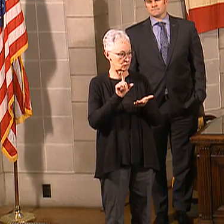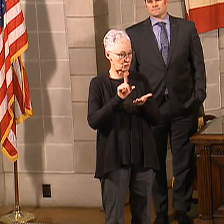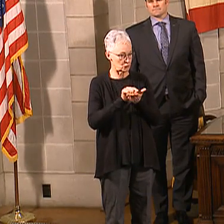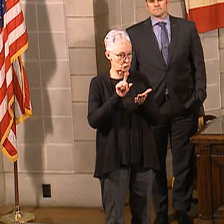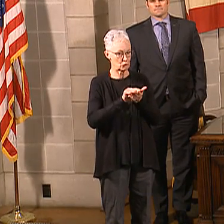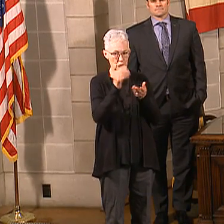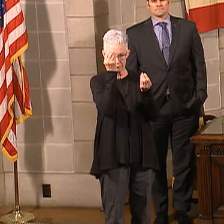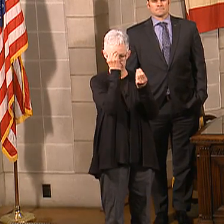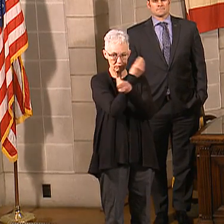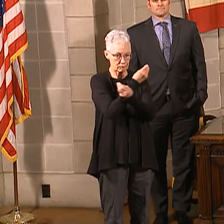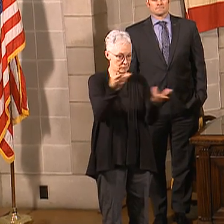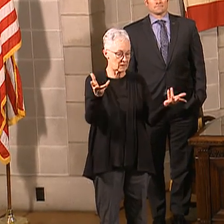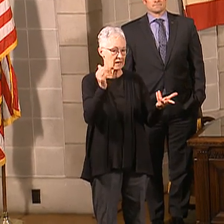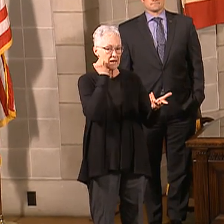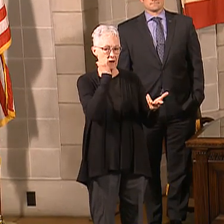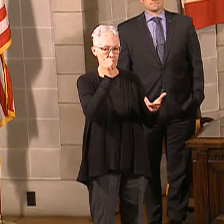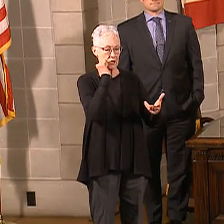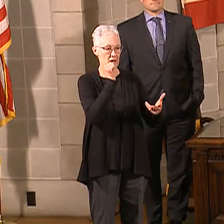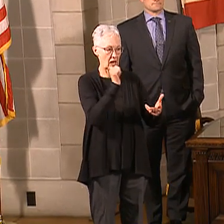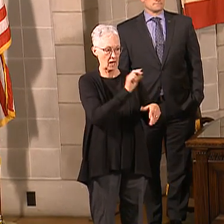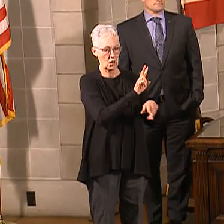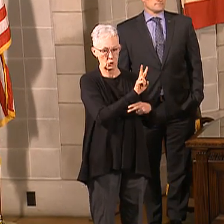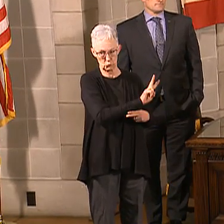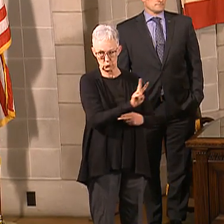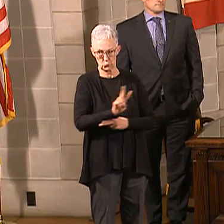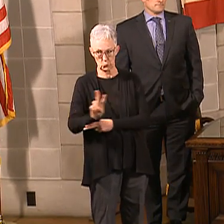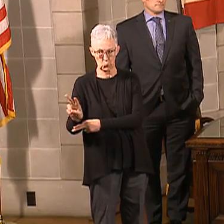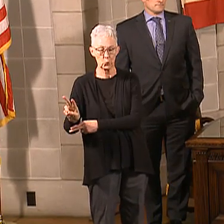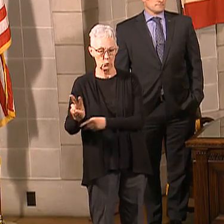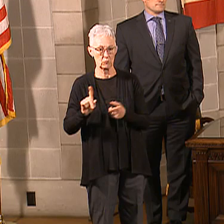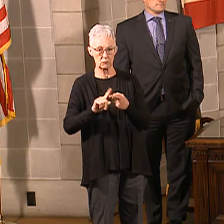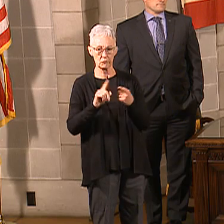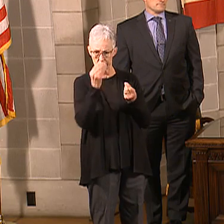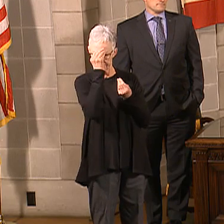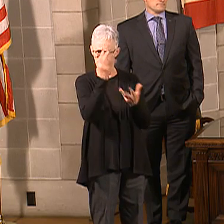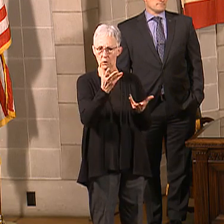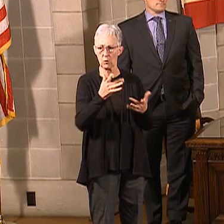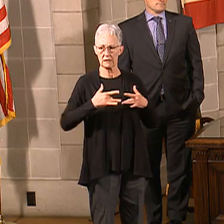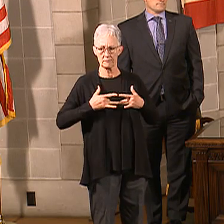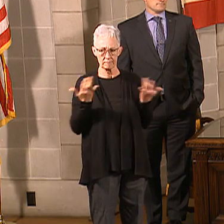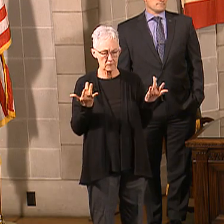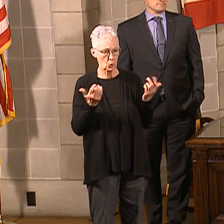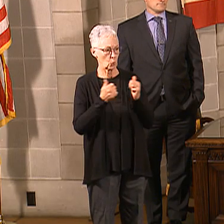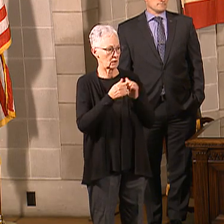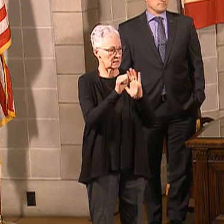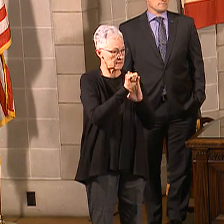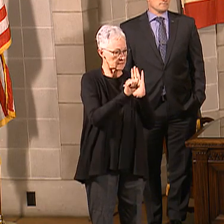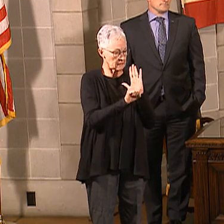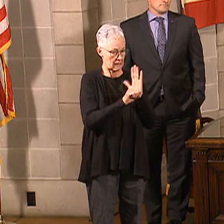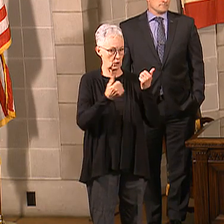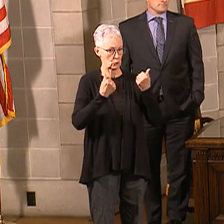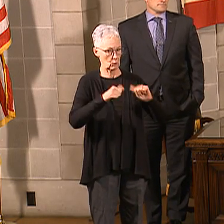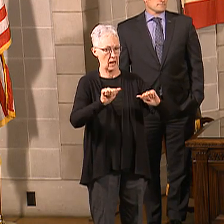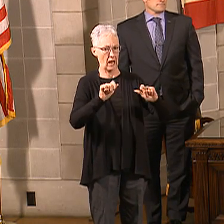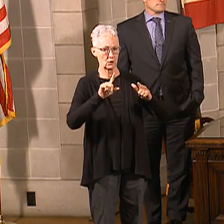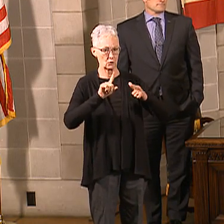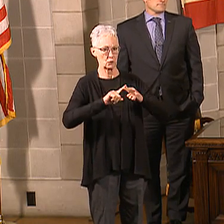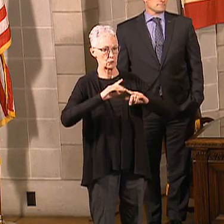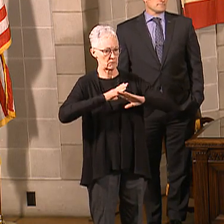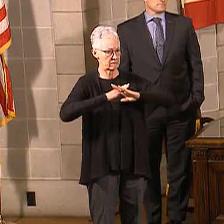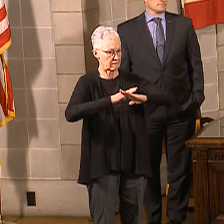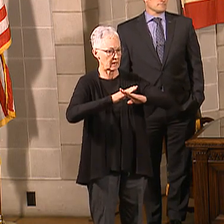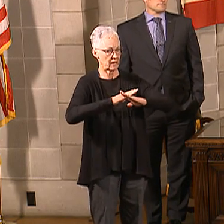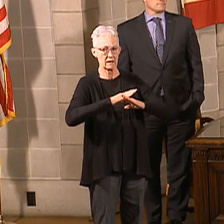2 p.m. to be able to bring you up to date on what is going on with regard to the state's endeavor to slow the spread of the coronavirus here in our